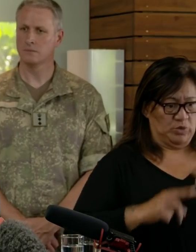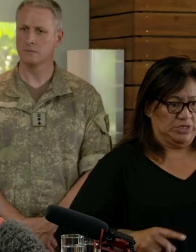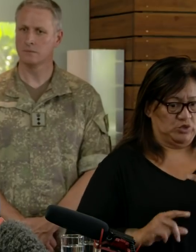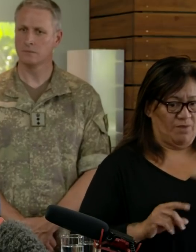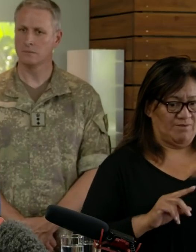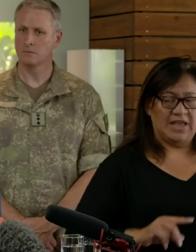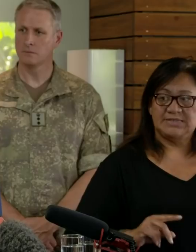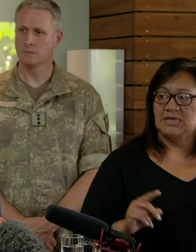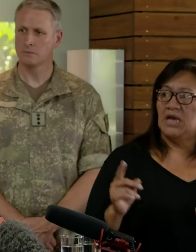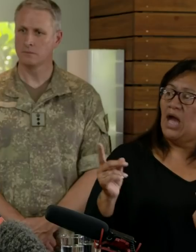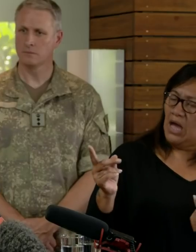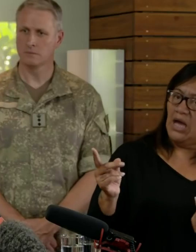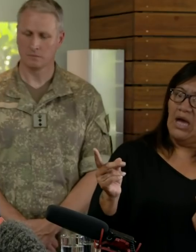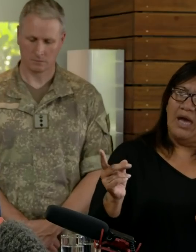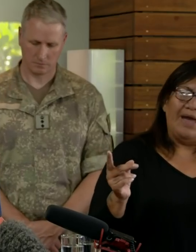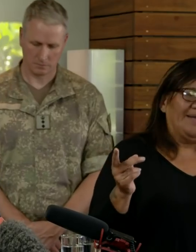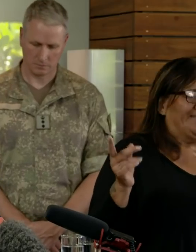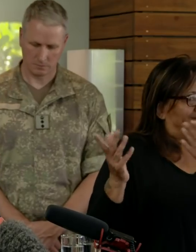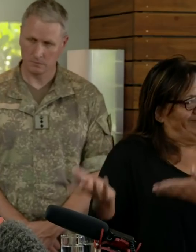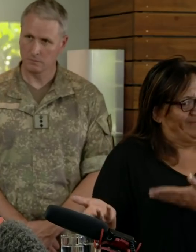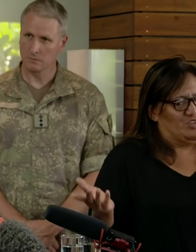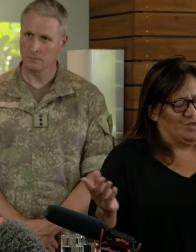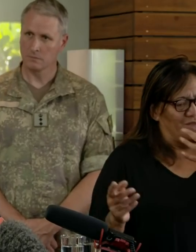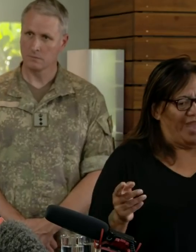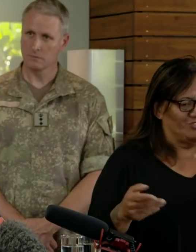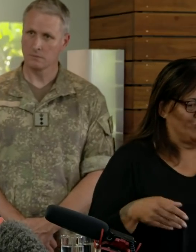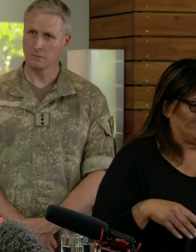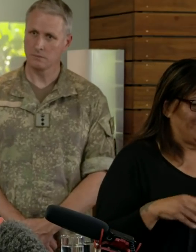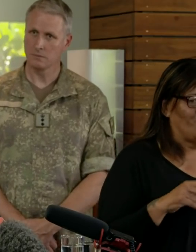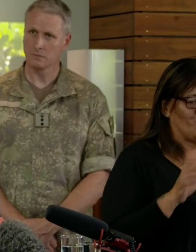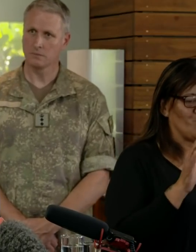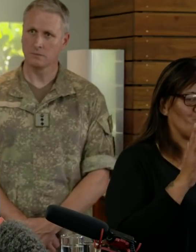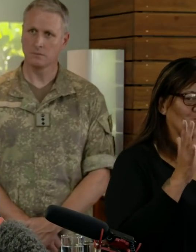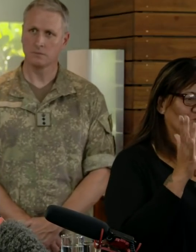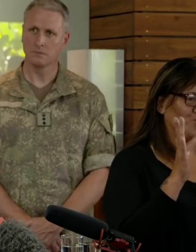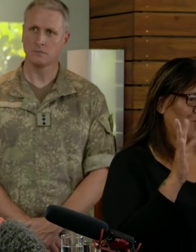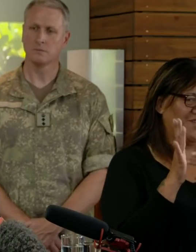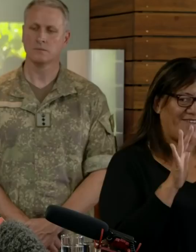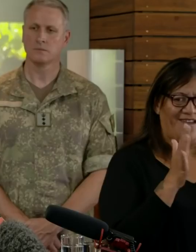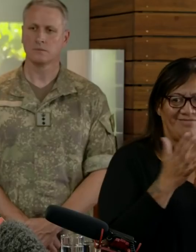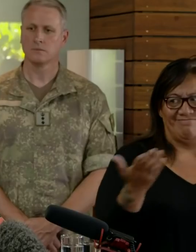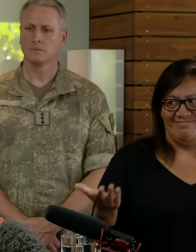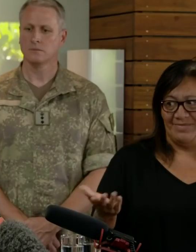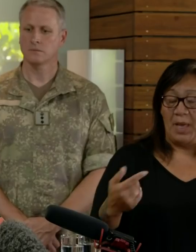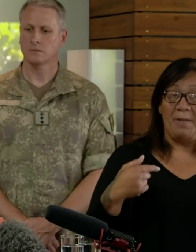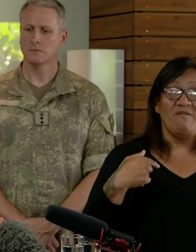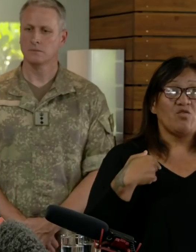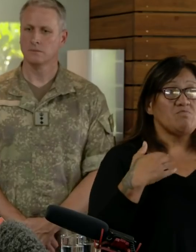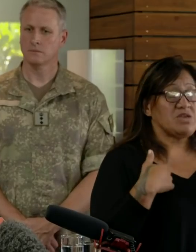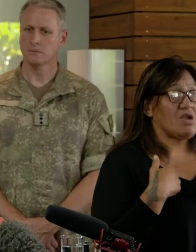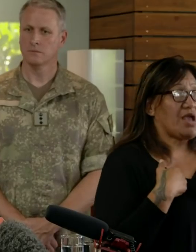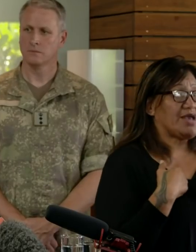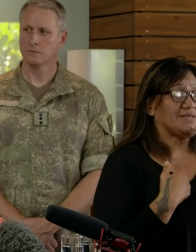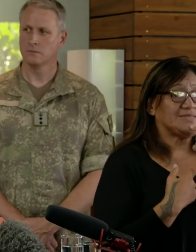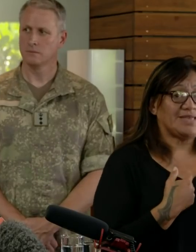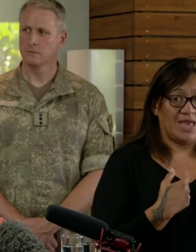possible? Look, that's normally a question you'd put to the Chief Coroner, but I'm sure while I'm standing here I can say